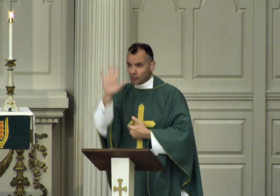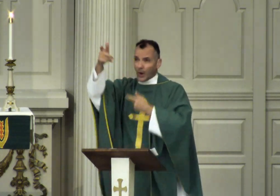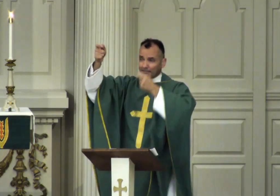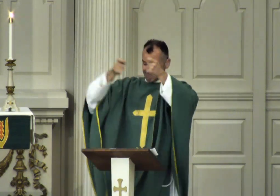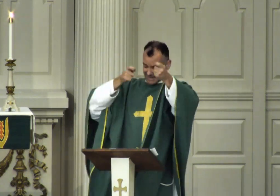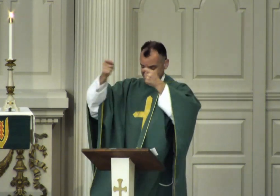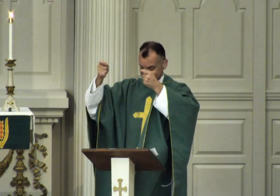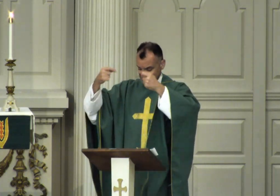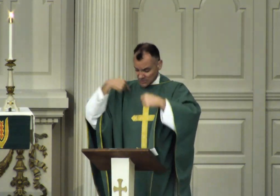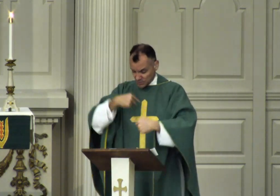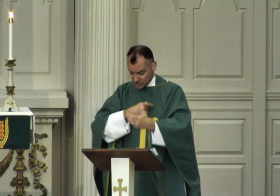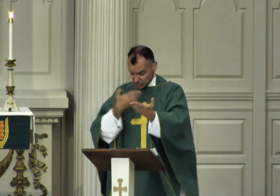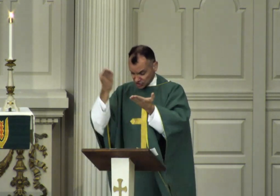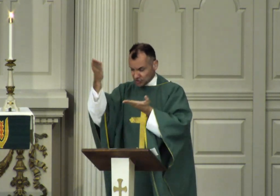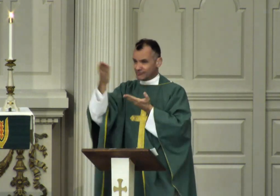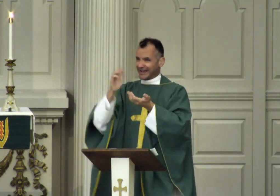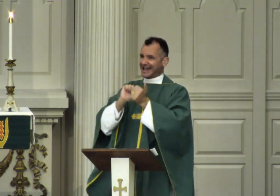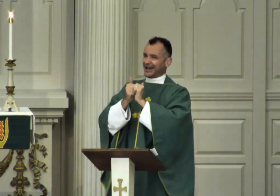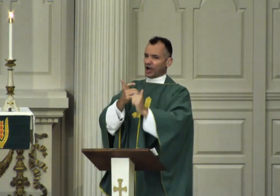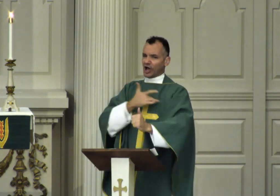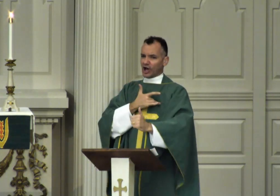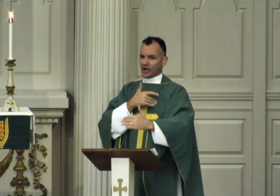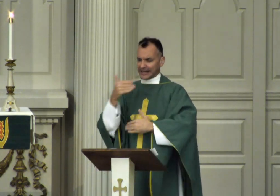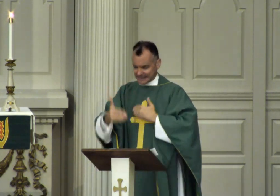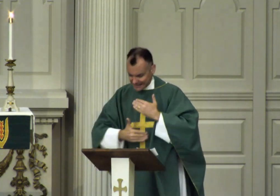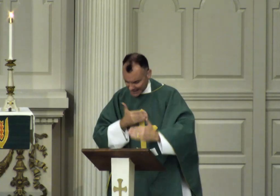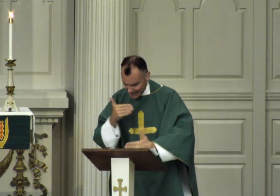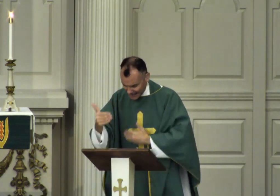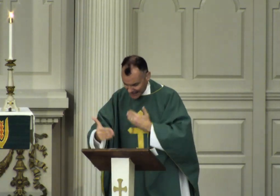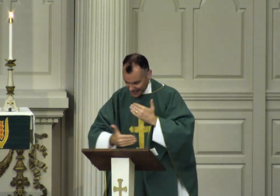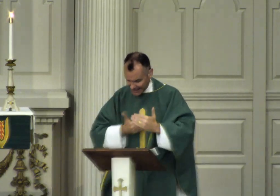and sincerity of heart.